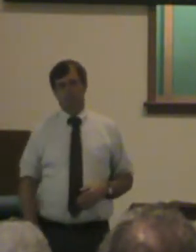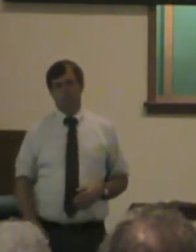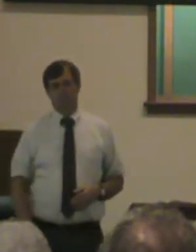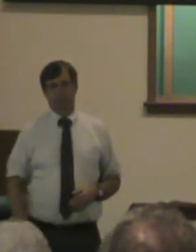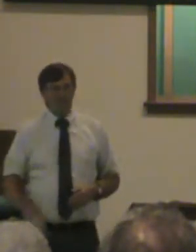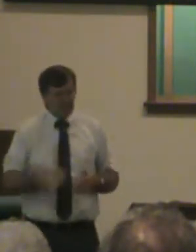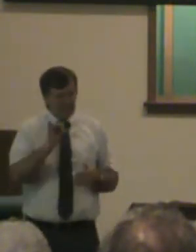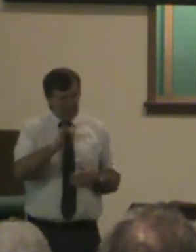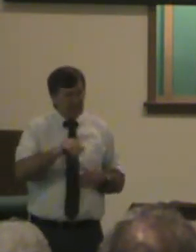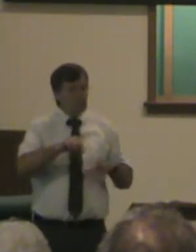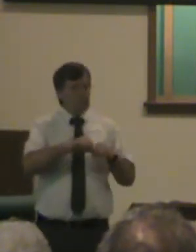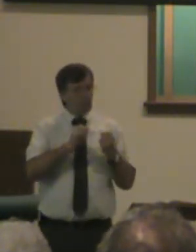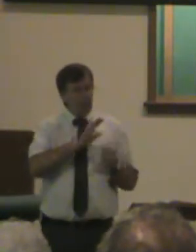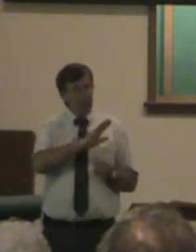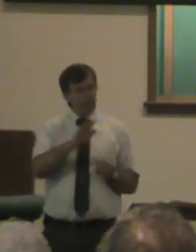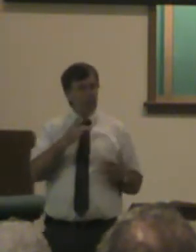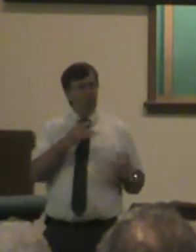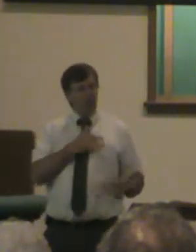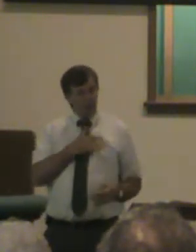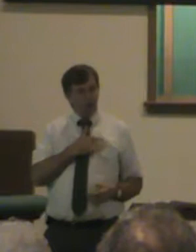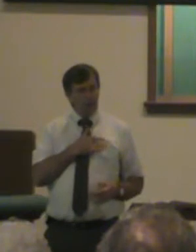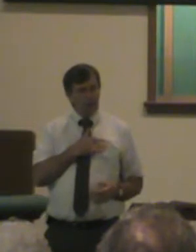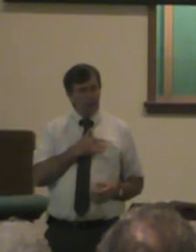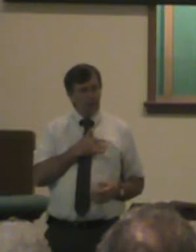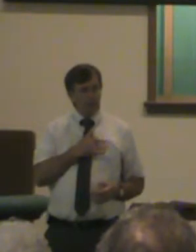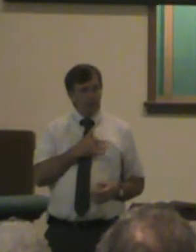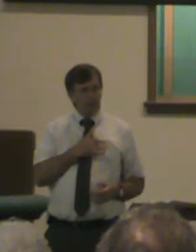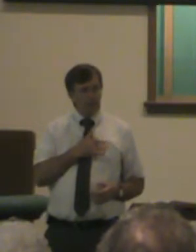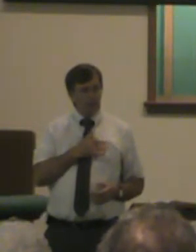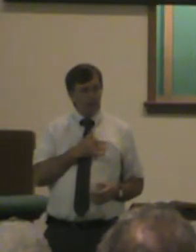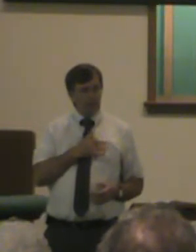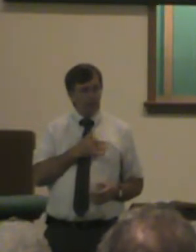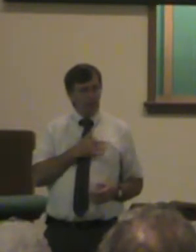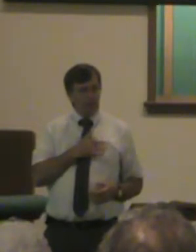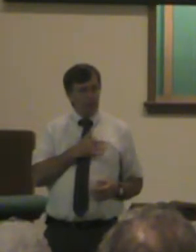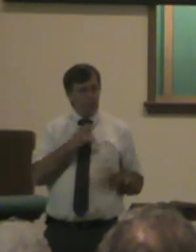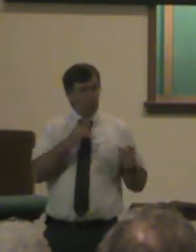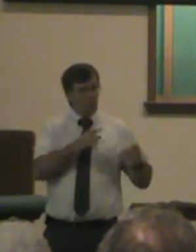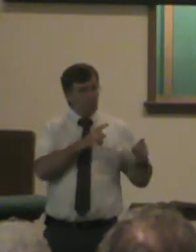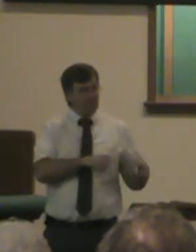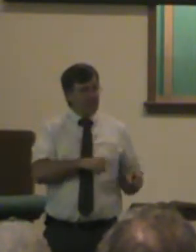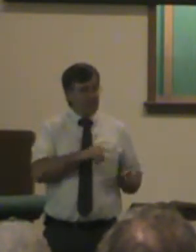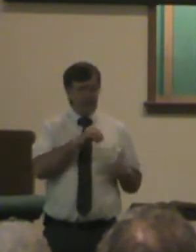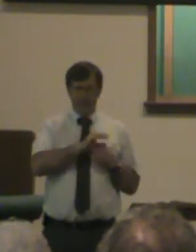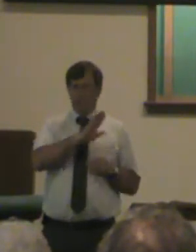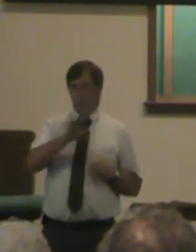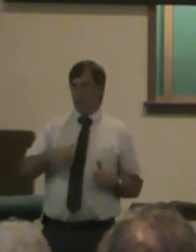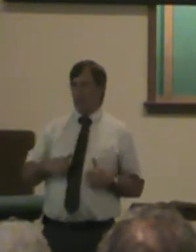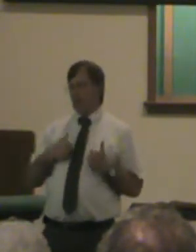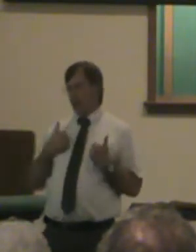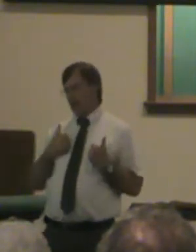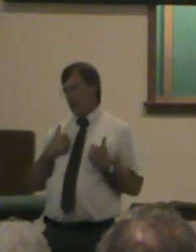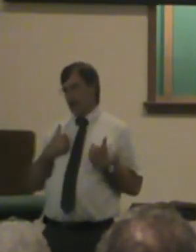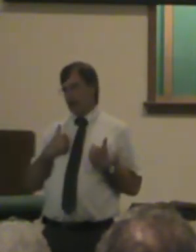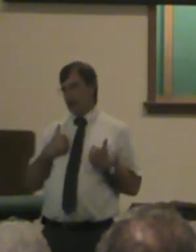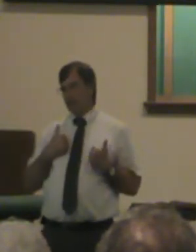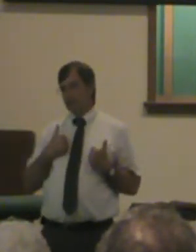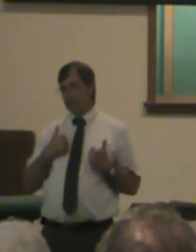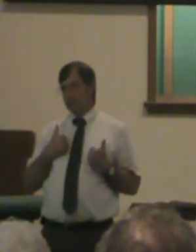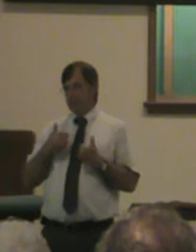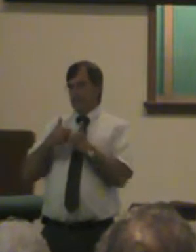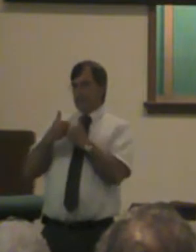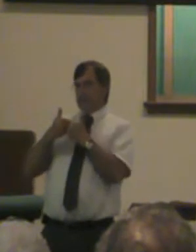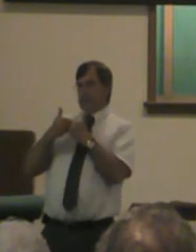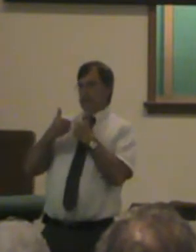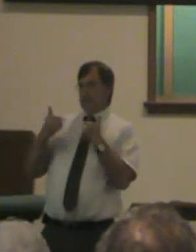Does it break your heart when things in your life keep you from God?